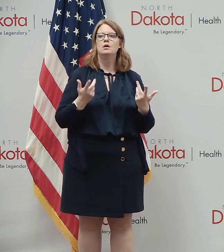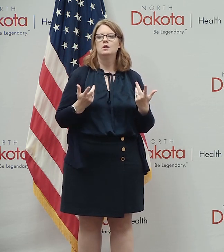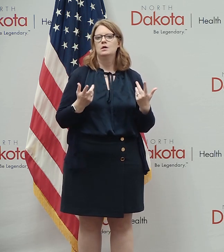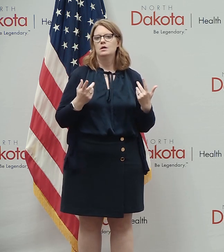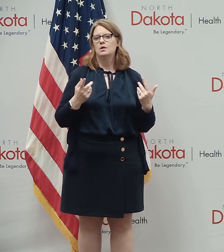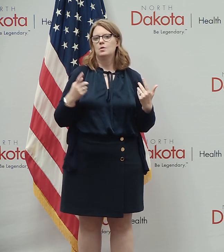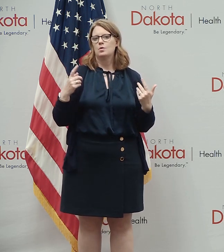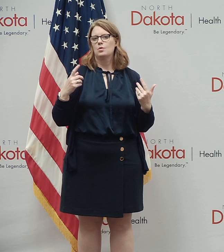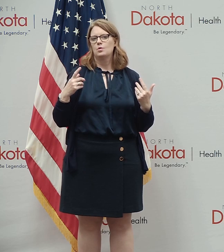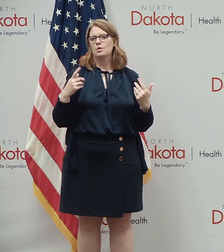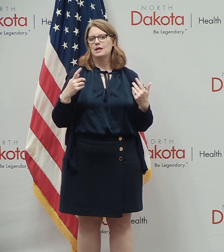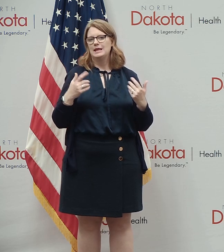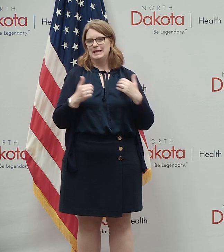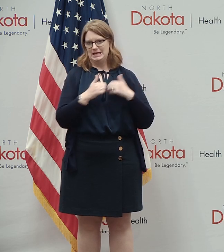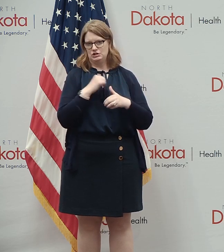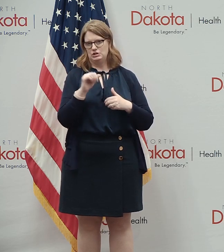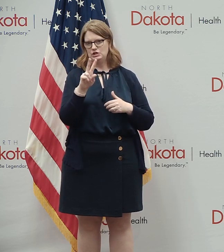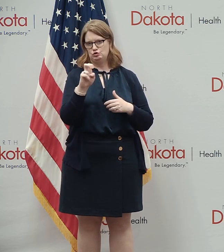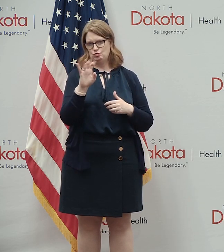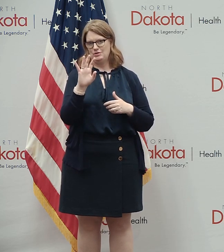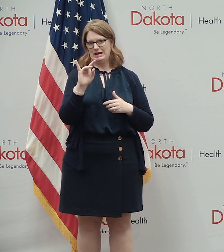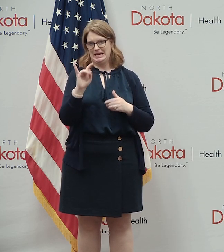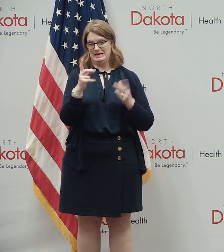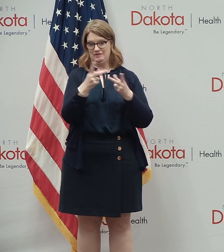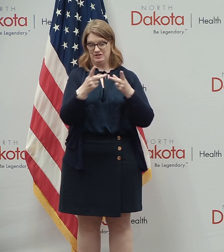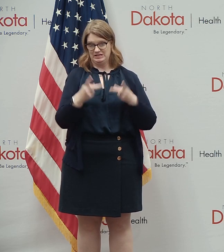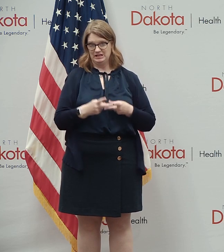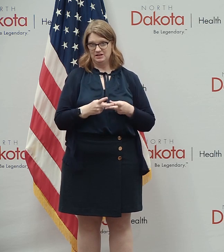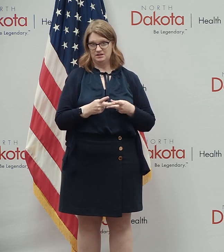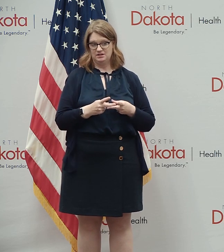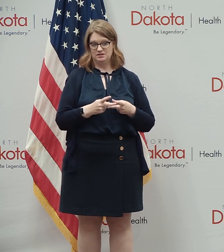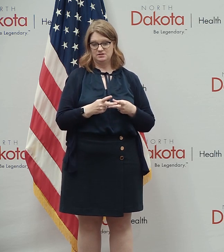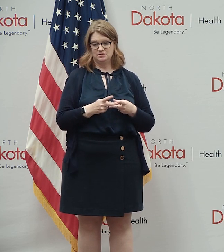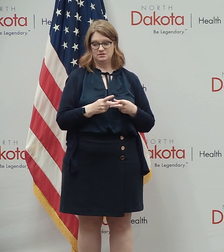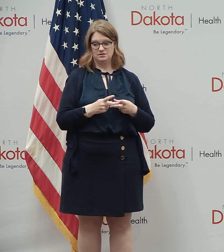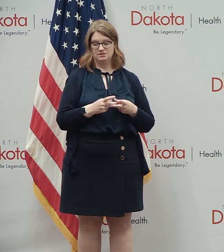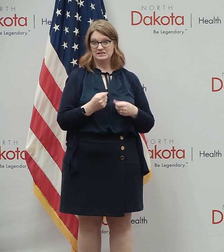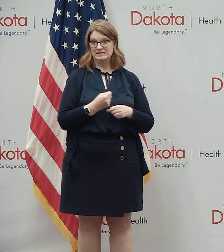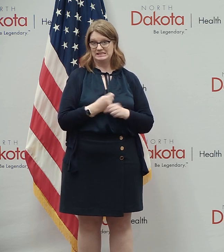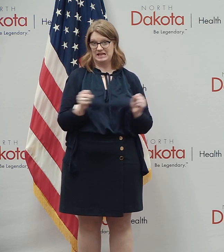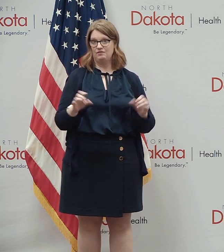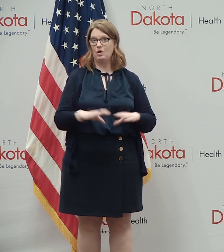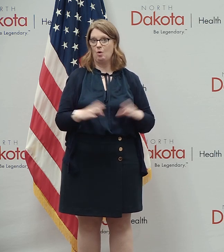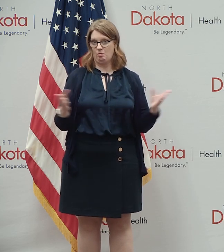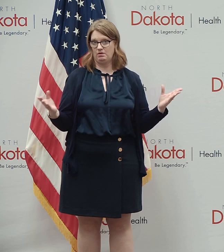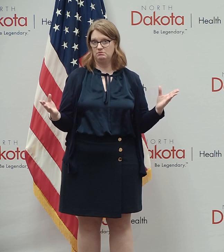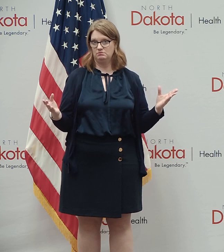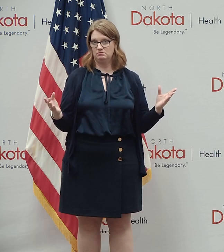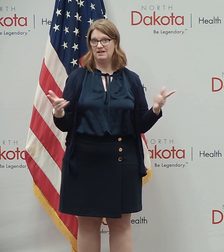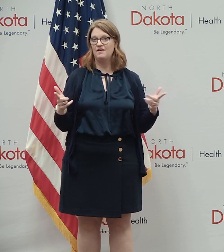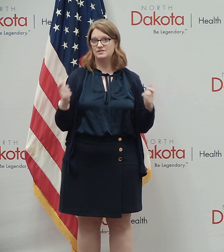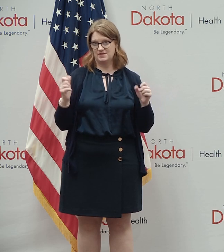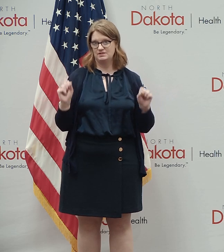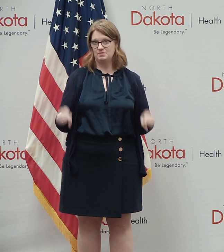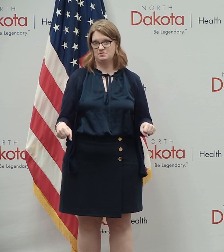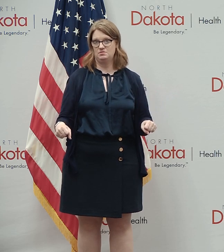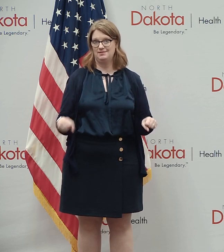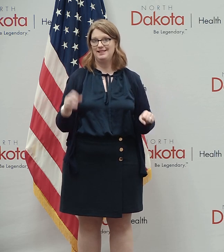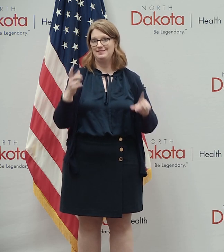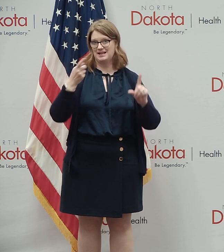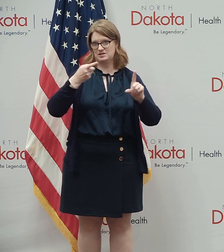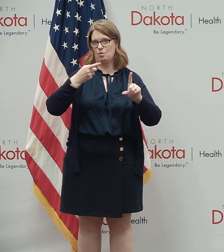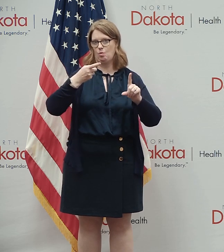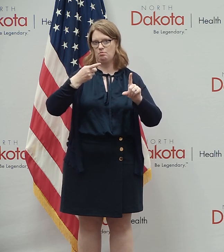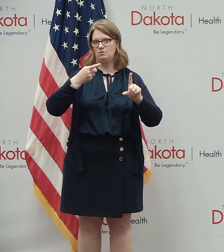can we help each of these 218 facilities safely reopen as quickly as possible. That's the goal that we're trying to get to, and that's going to